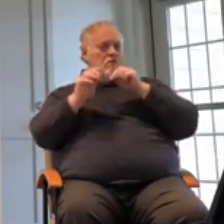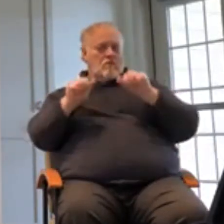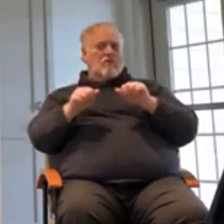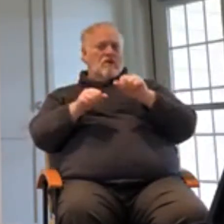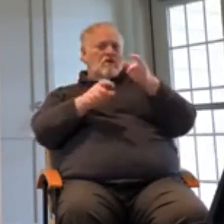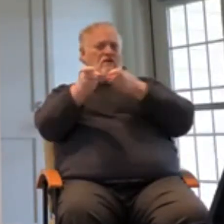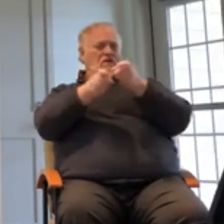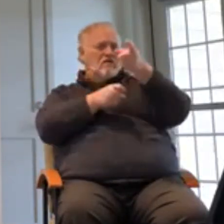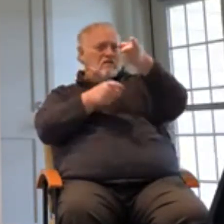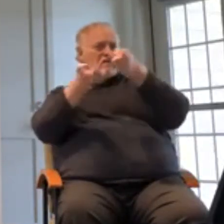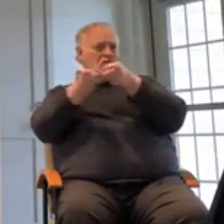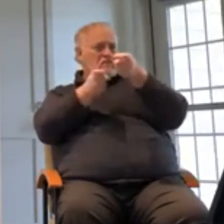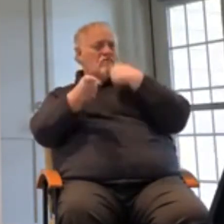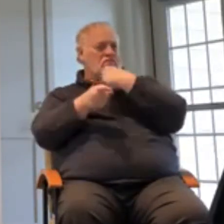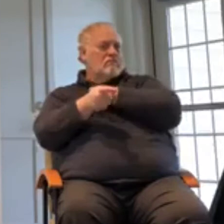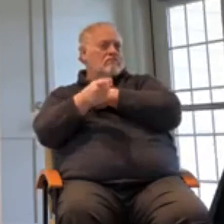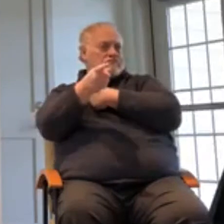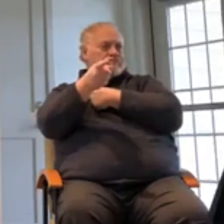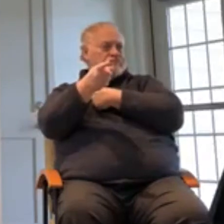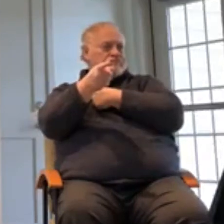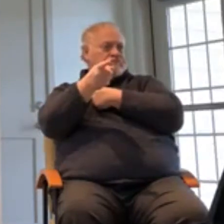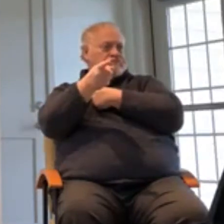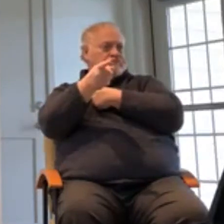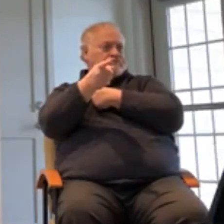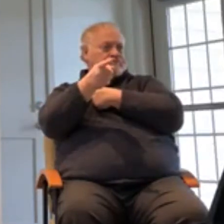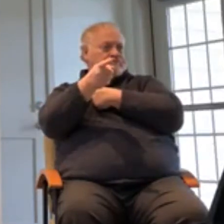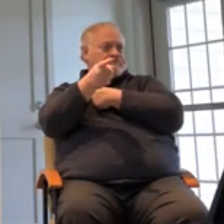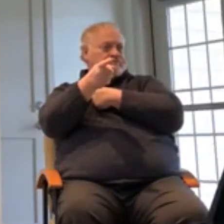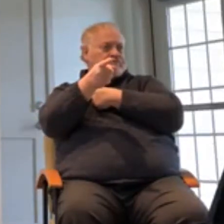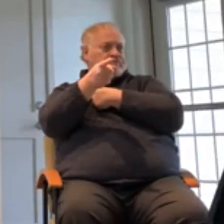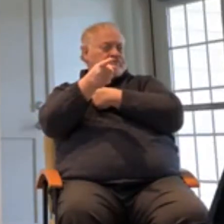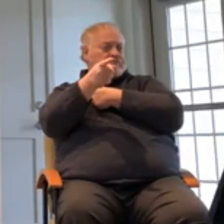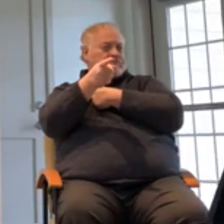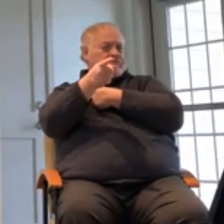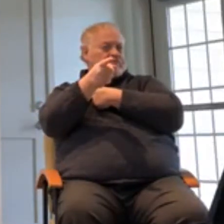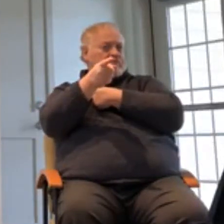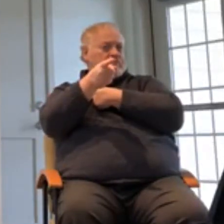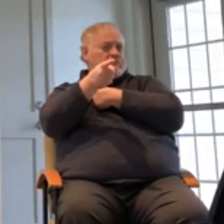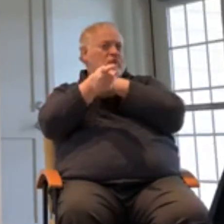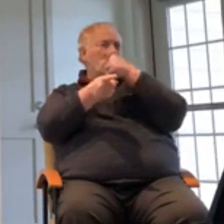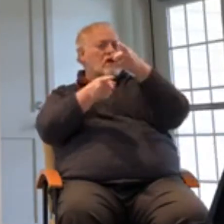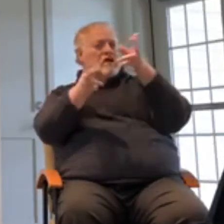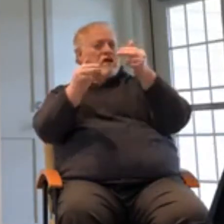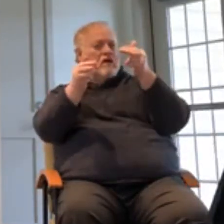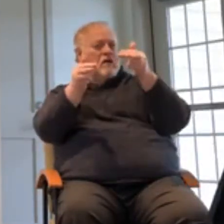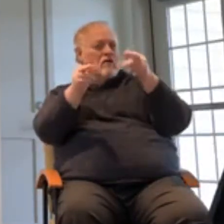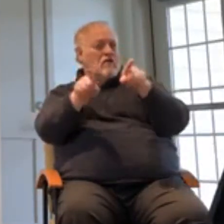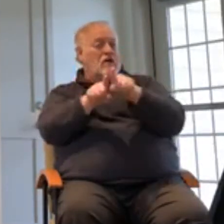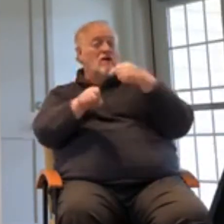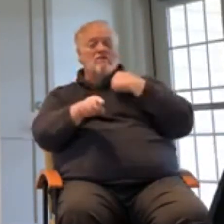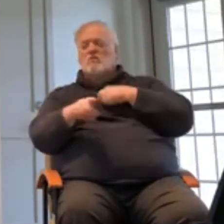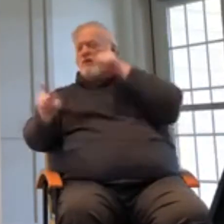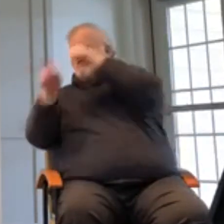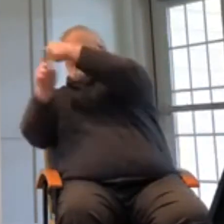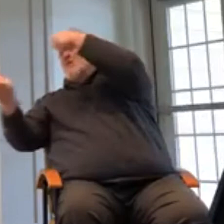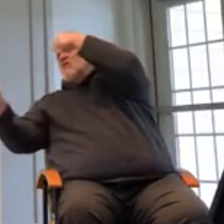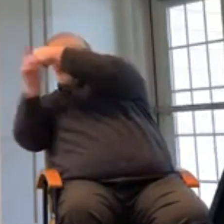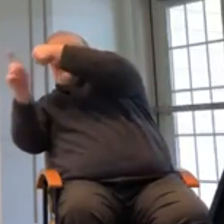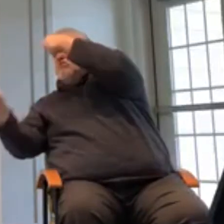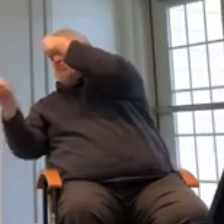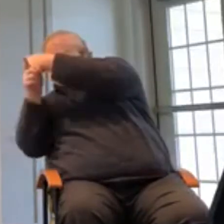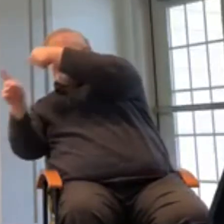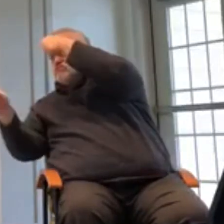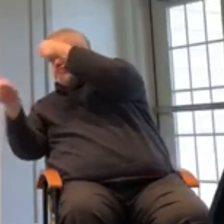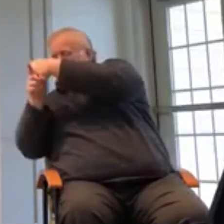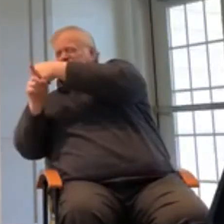control us. And it will even laugh as we beat our heads against the rock and we